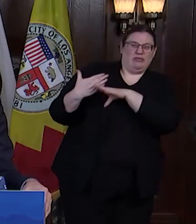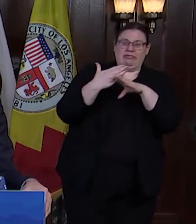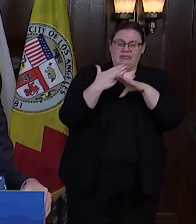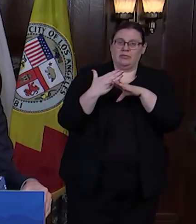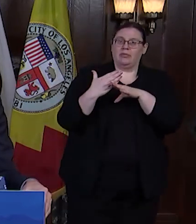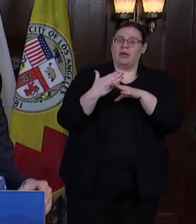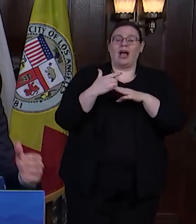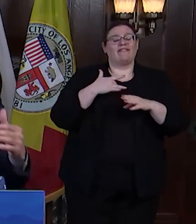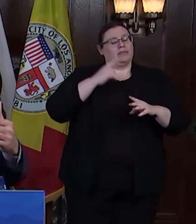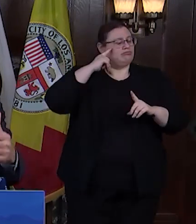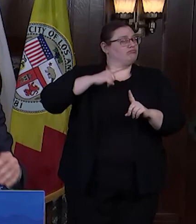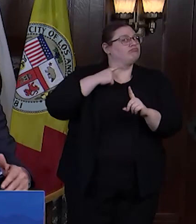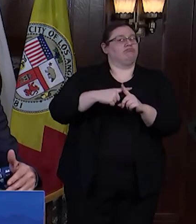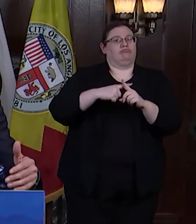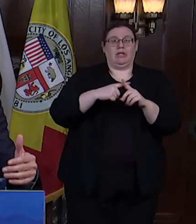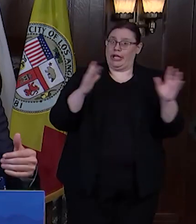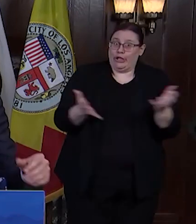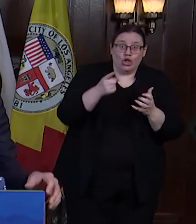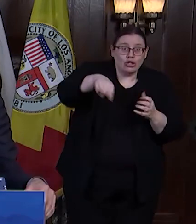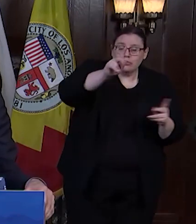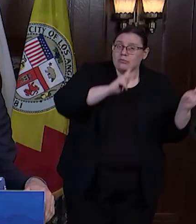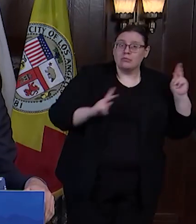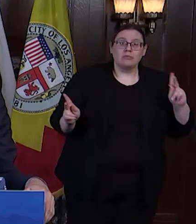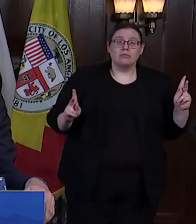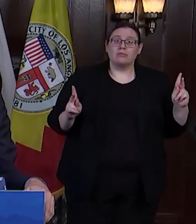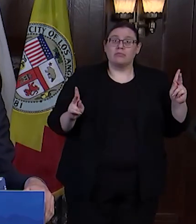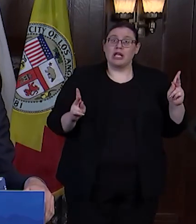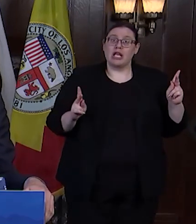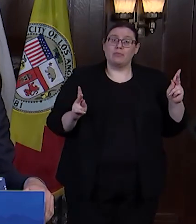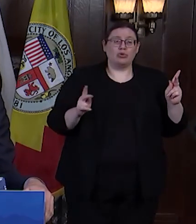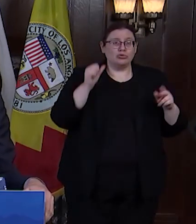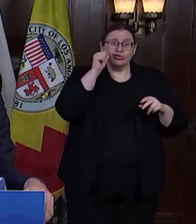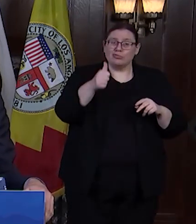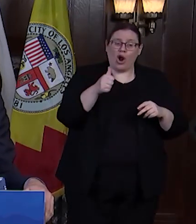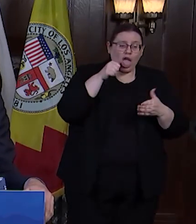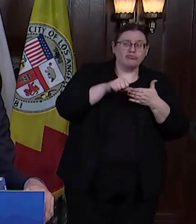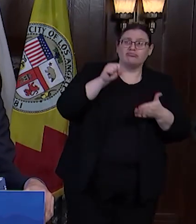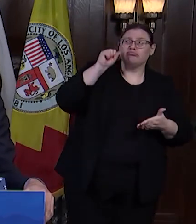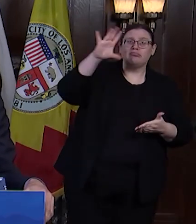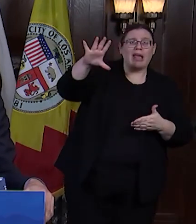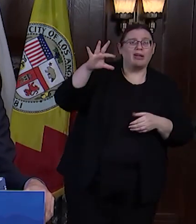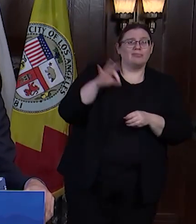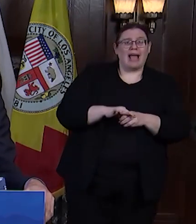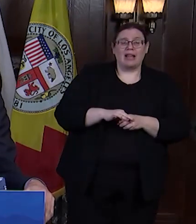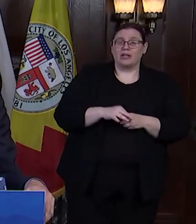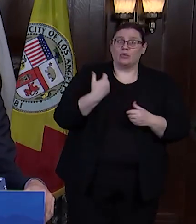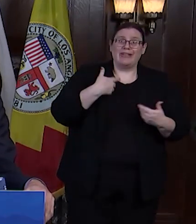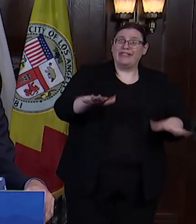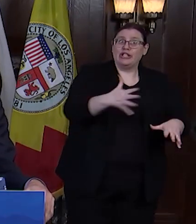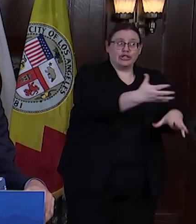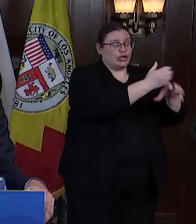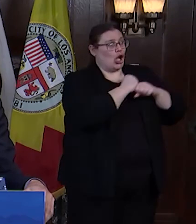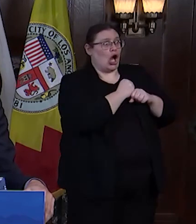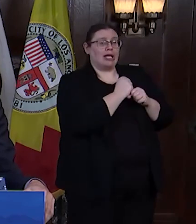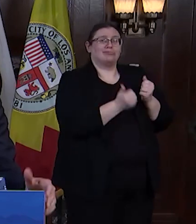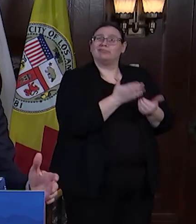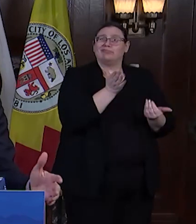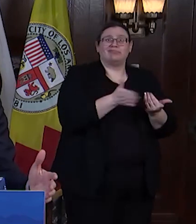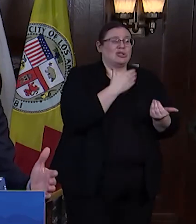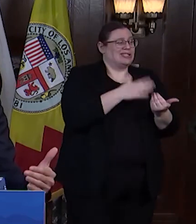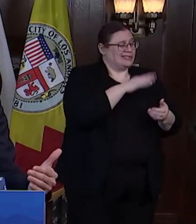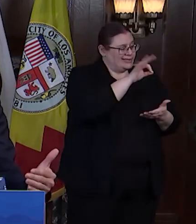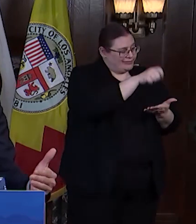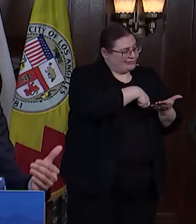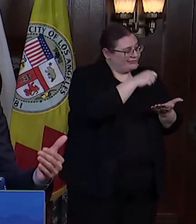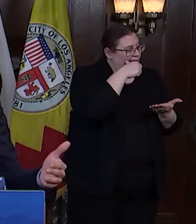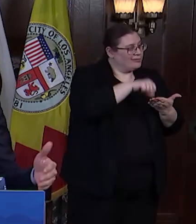I'm very confident. I would encourage folks to just slip that ballot tomorrow into the mail. We all got it. That's the easiest way to vote. If for one